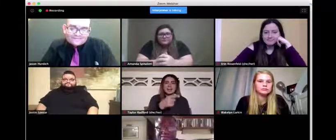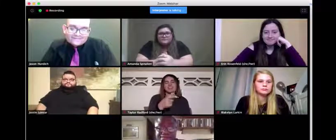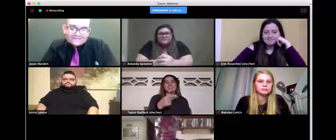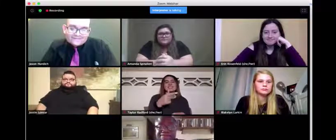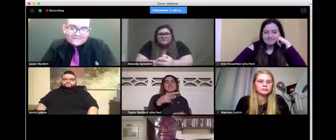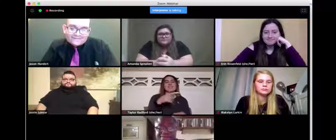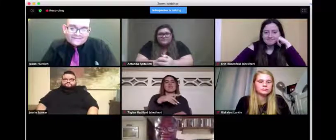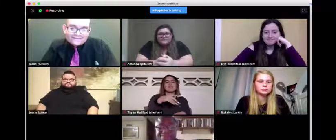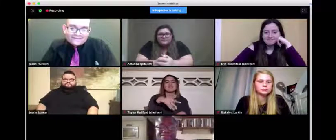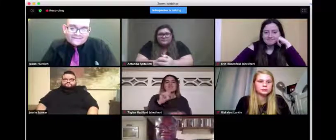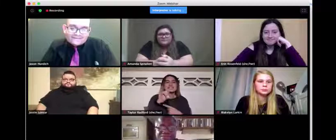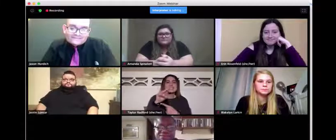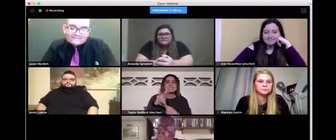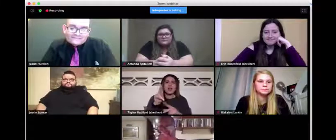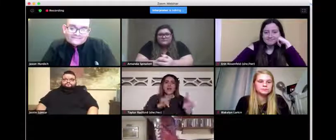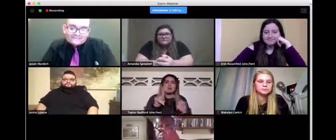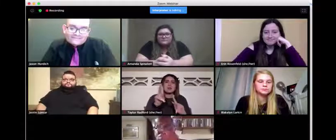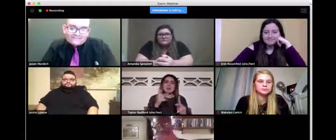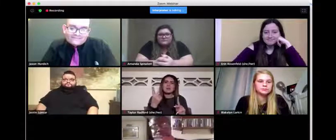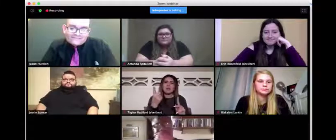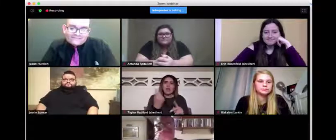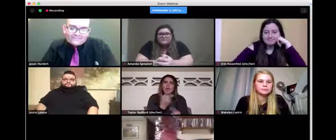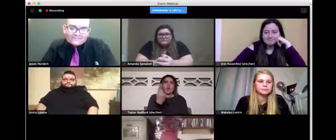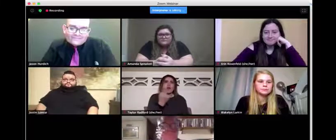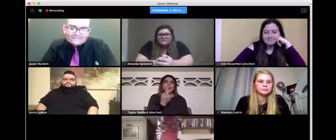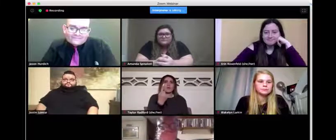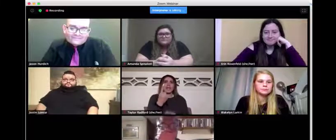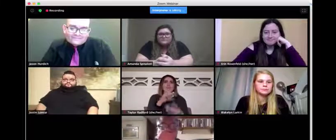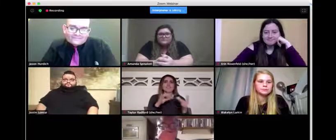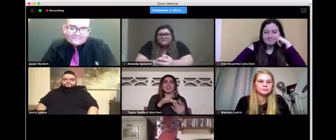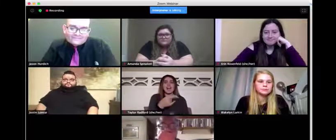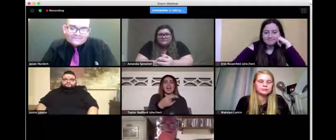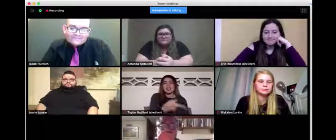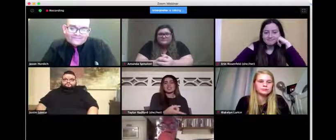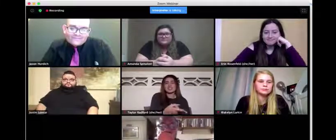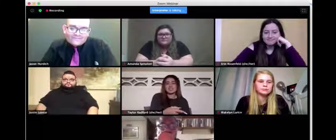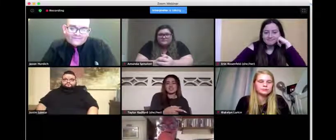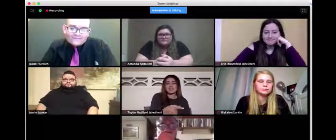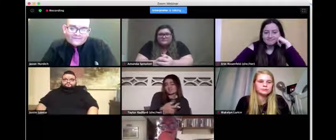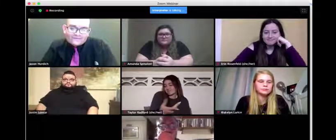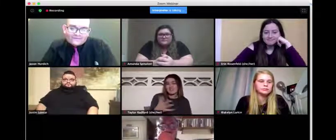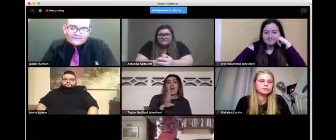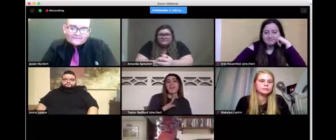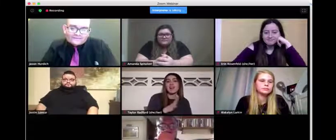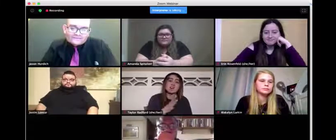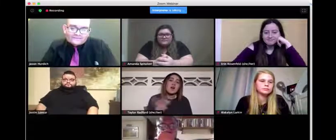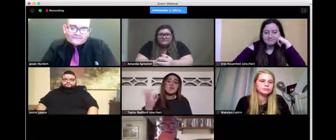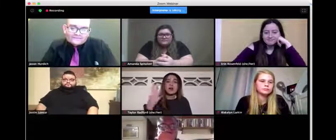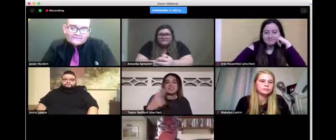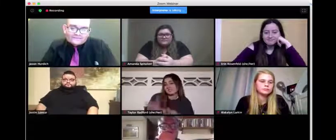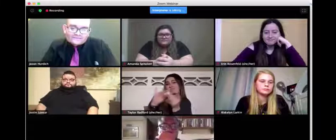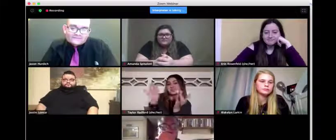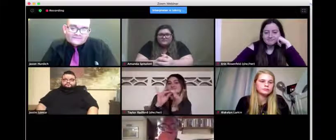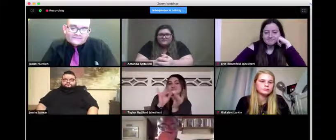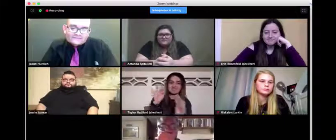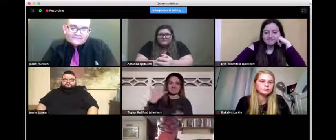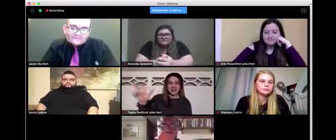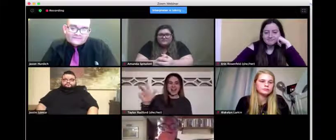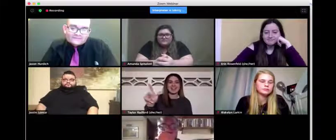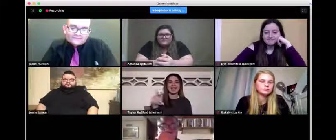people comment and I say, fine, whatever, I comment back or something sometimes, sometimes you have to just be blunt with people and